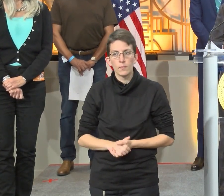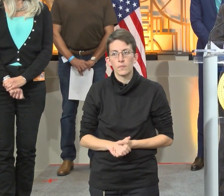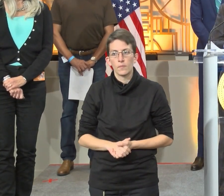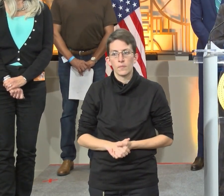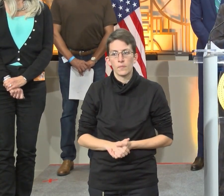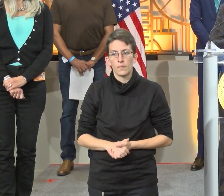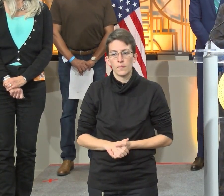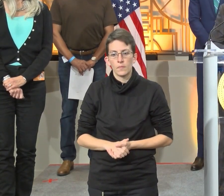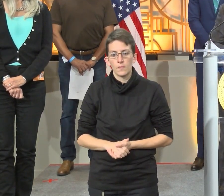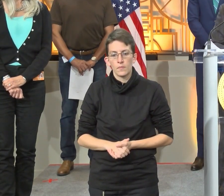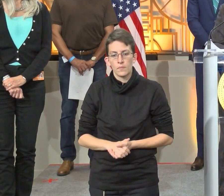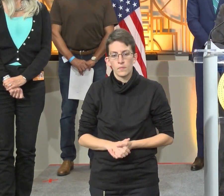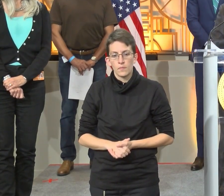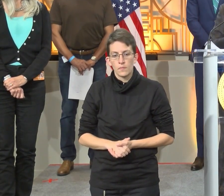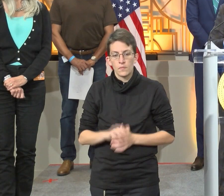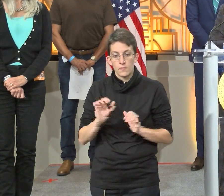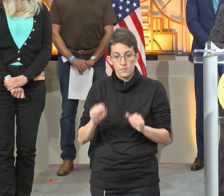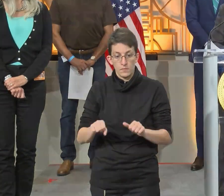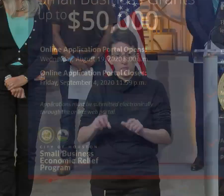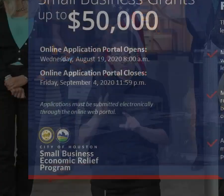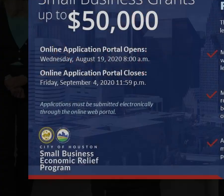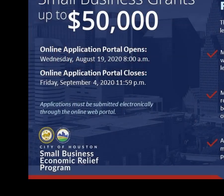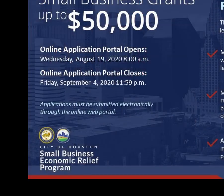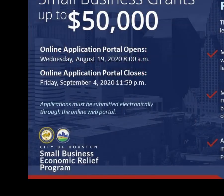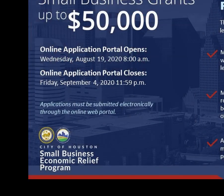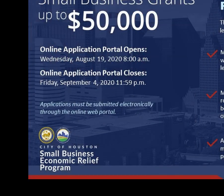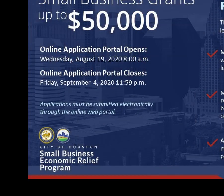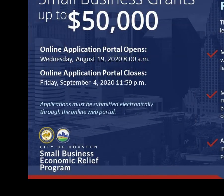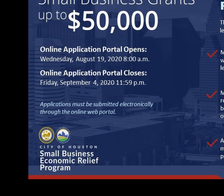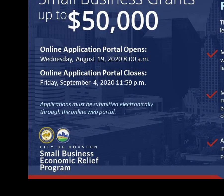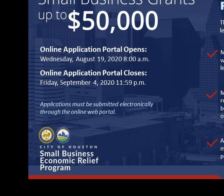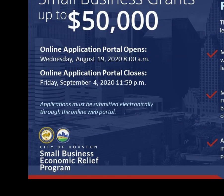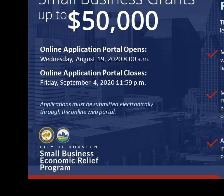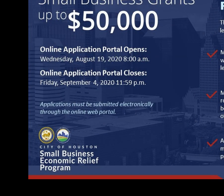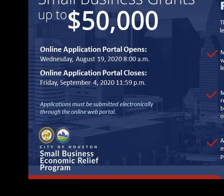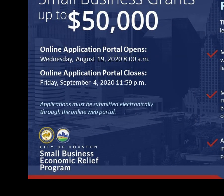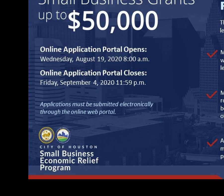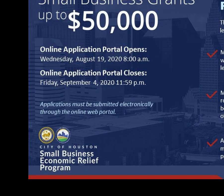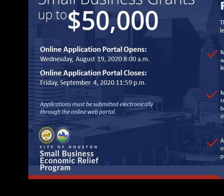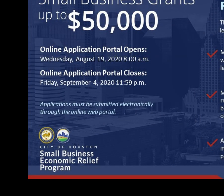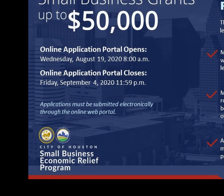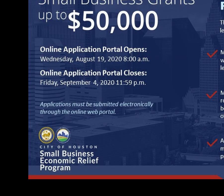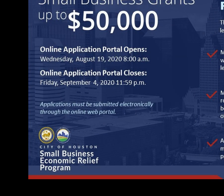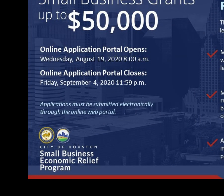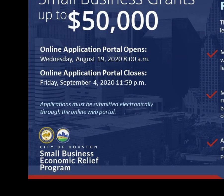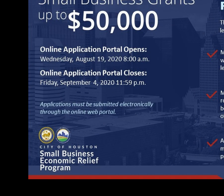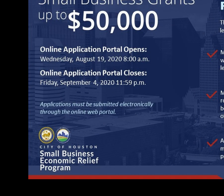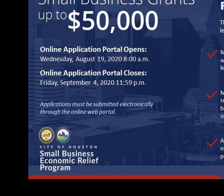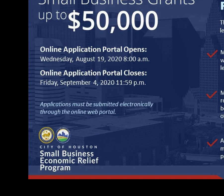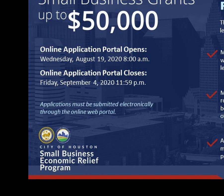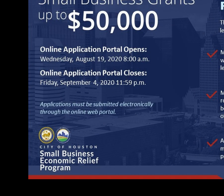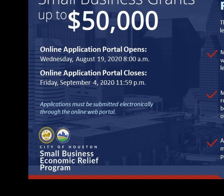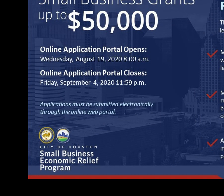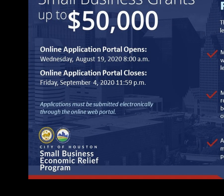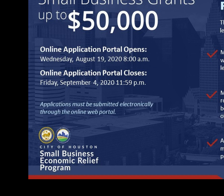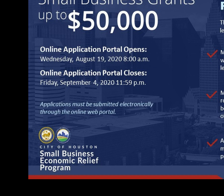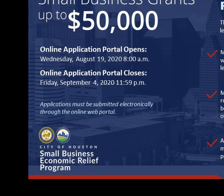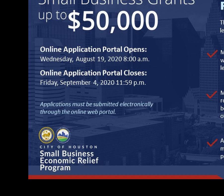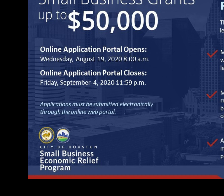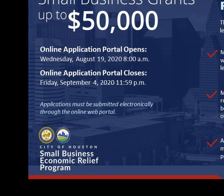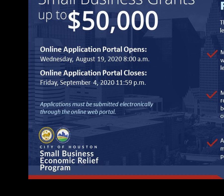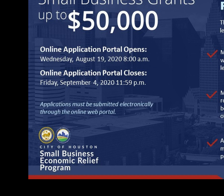that you can start applying, tenants can start applying a week from today, August 24th through the